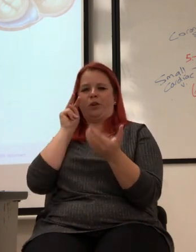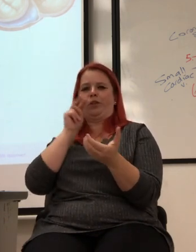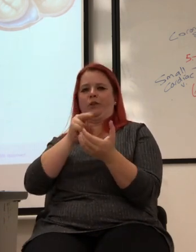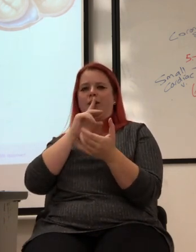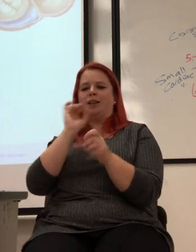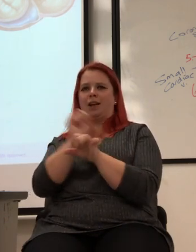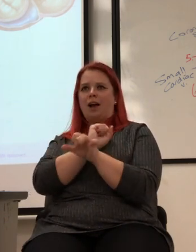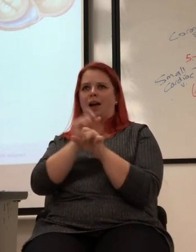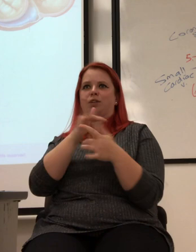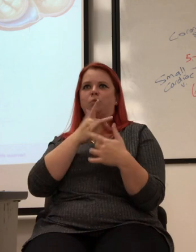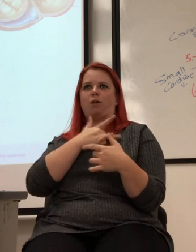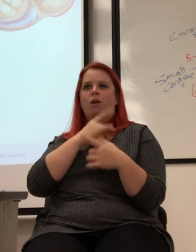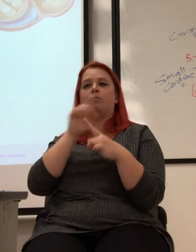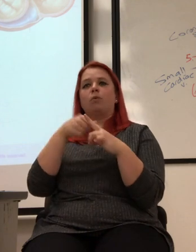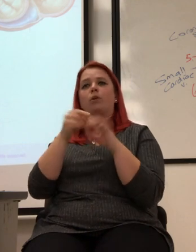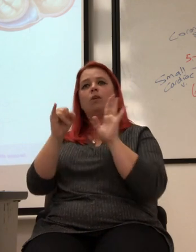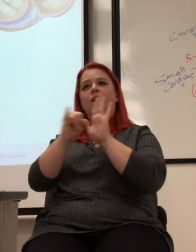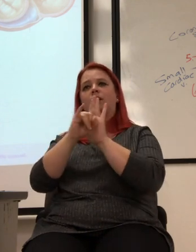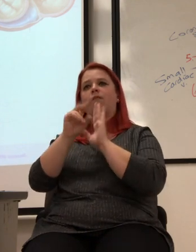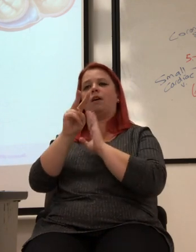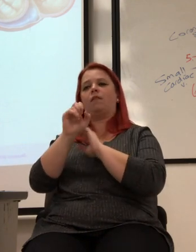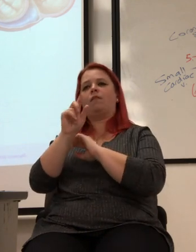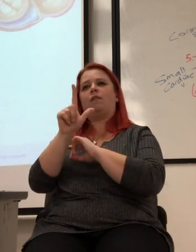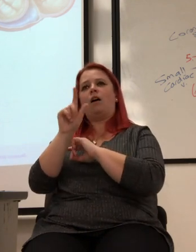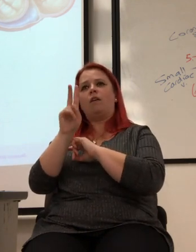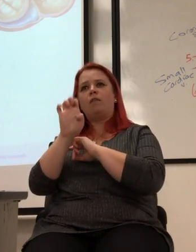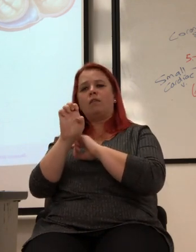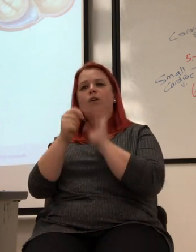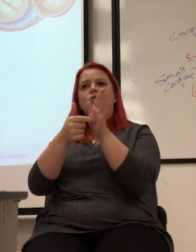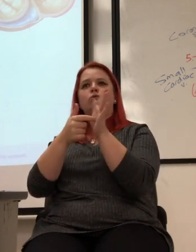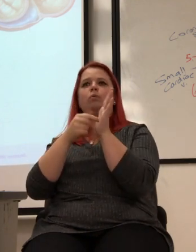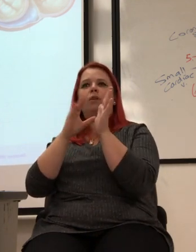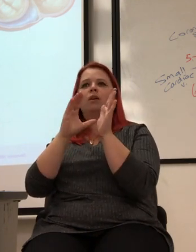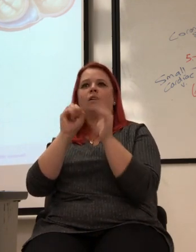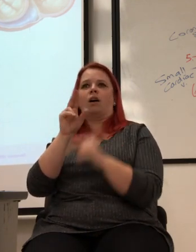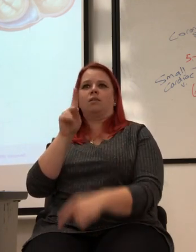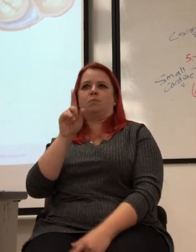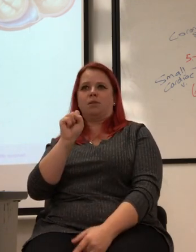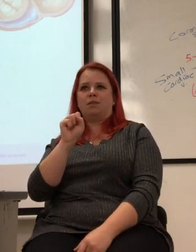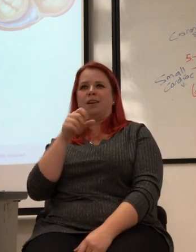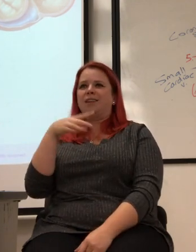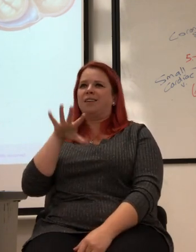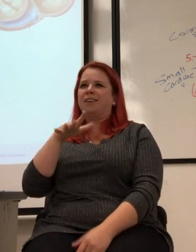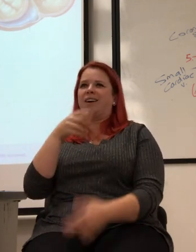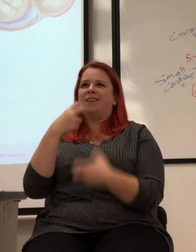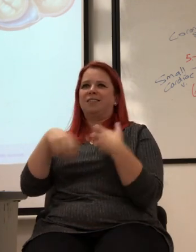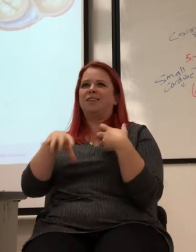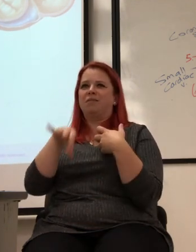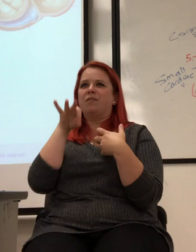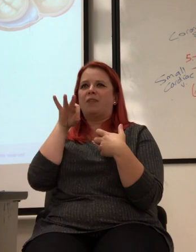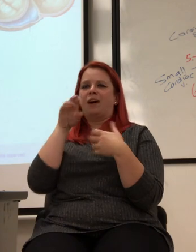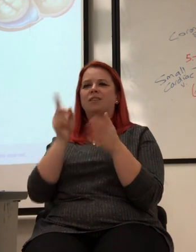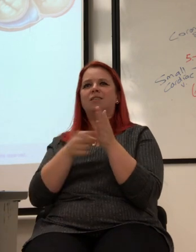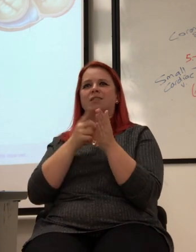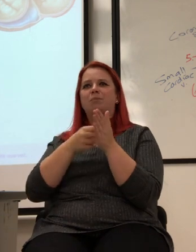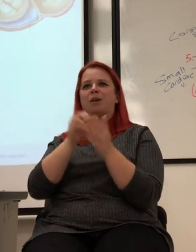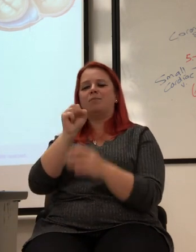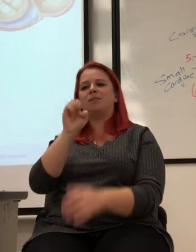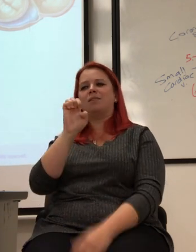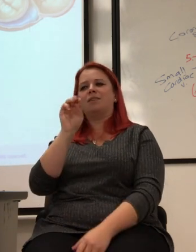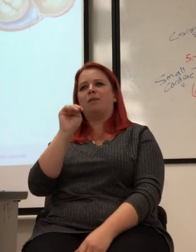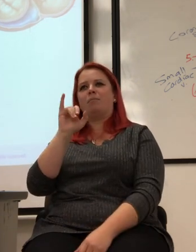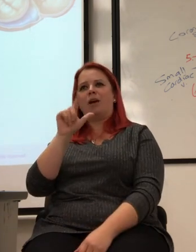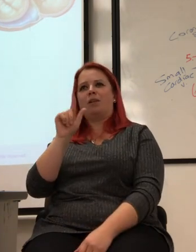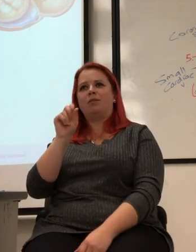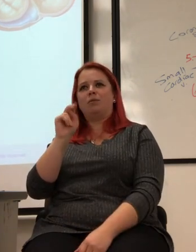identify valves, find the cusps. They're kind of hard to find. Sometimes on these semilunar valves, they're not obvious at all, and